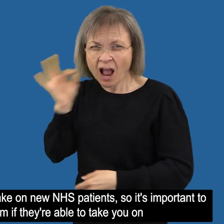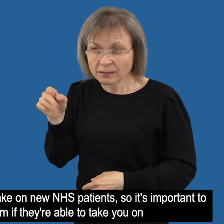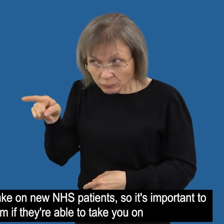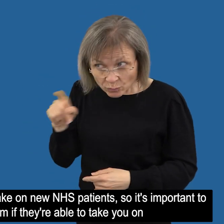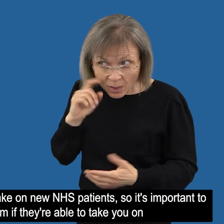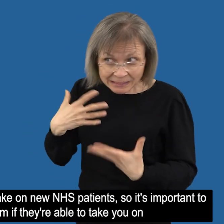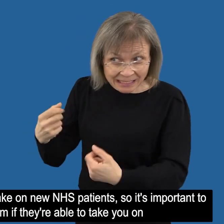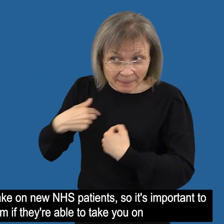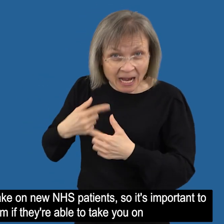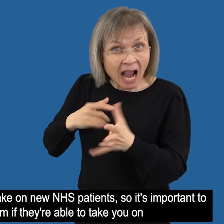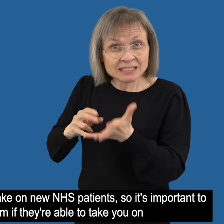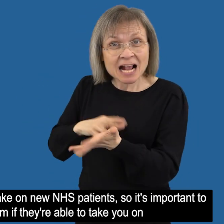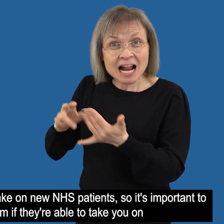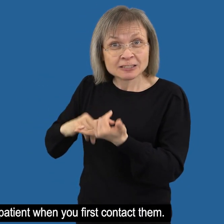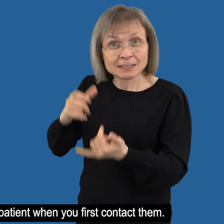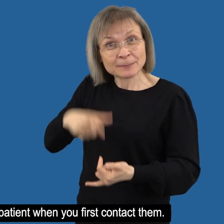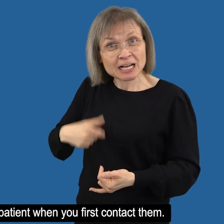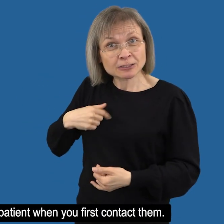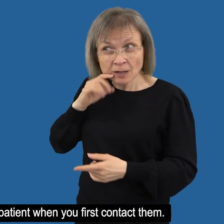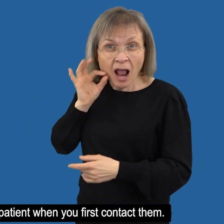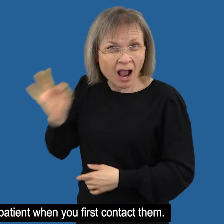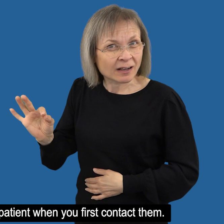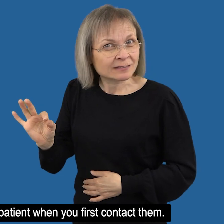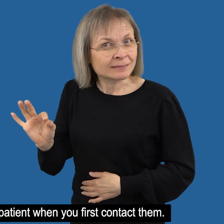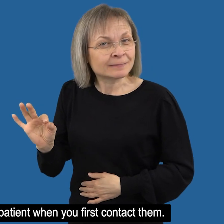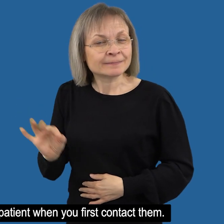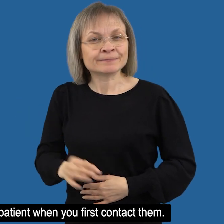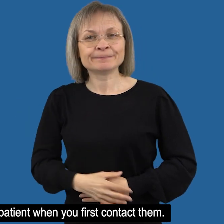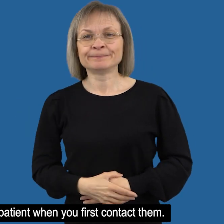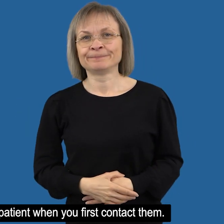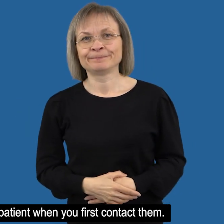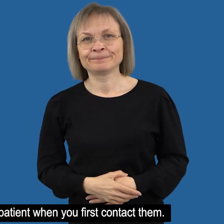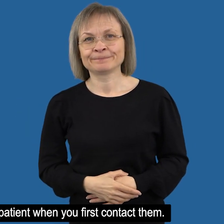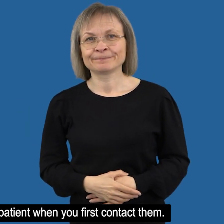patient when you first contact them. Find a dentist near you.